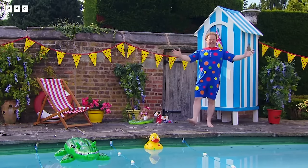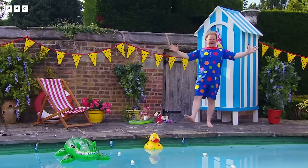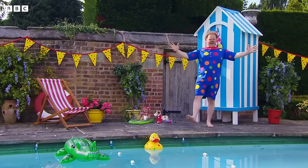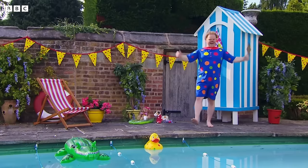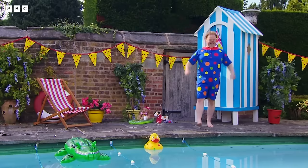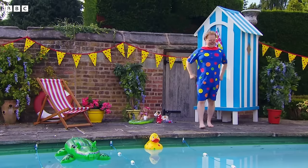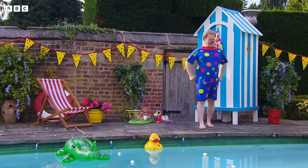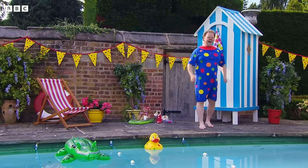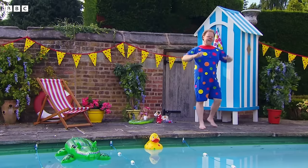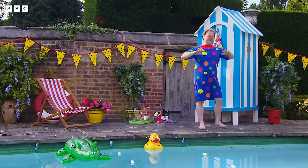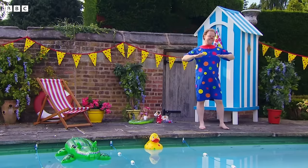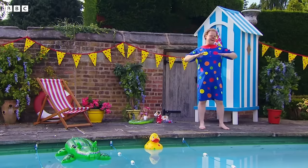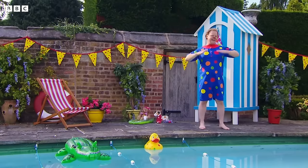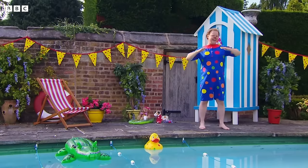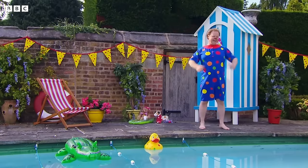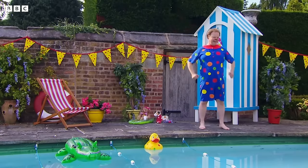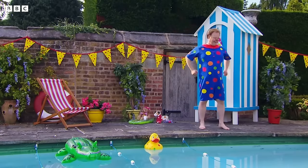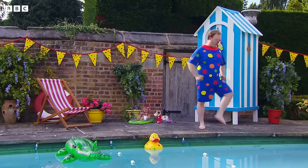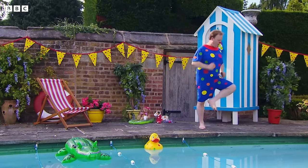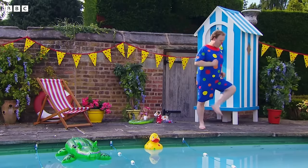Ta-da! Ready.